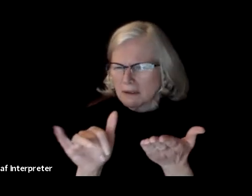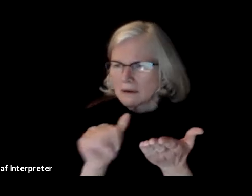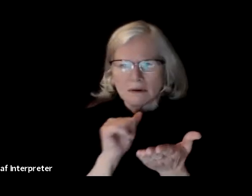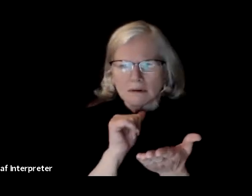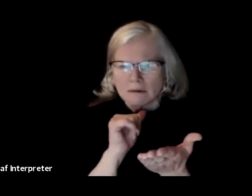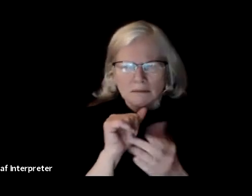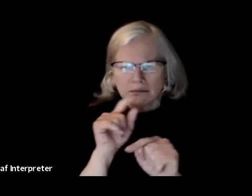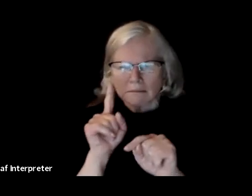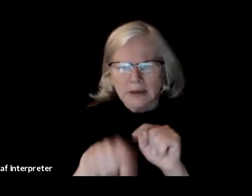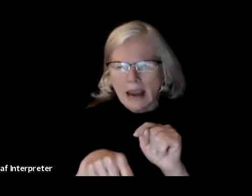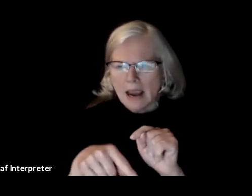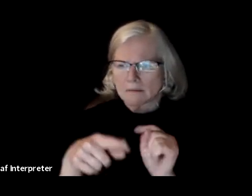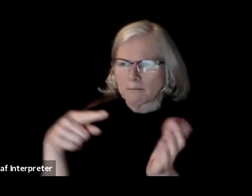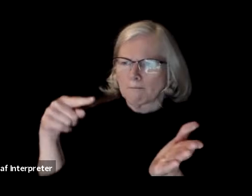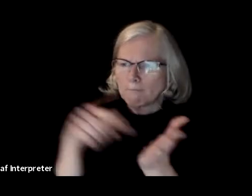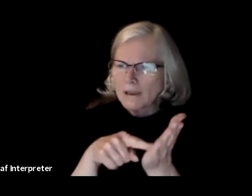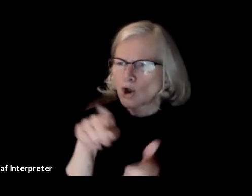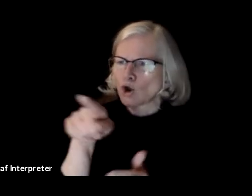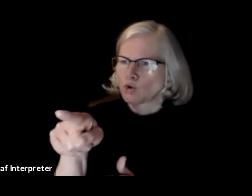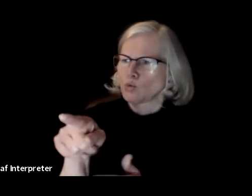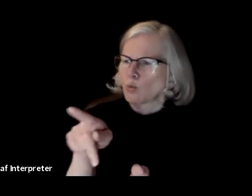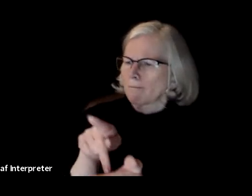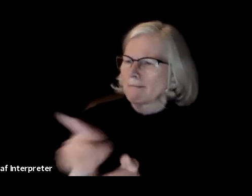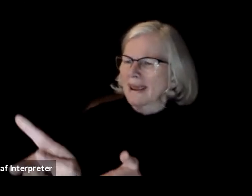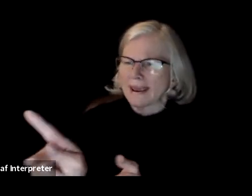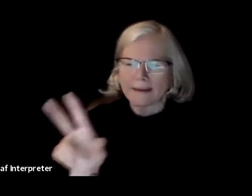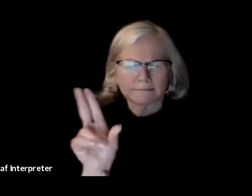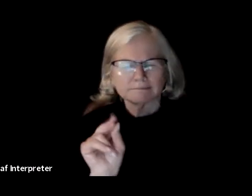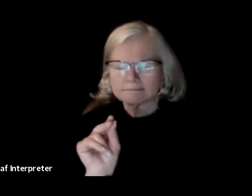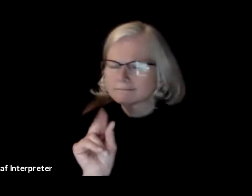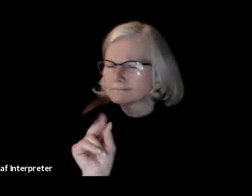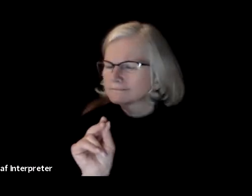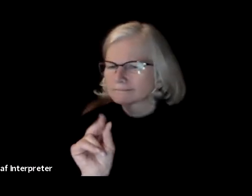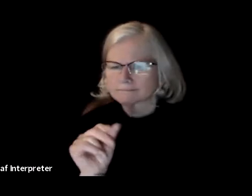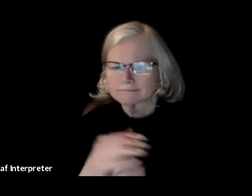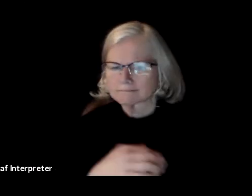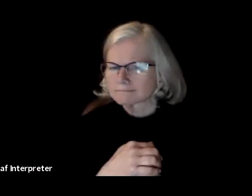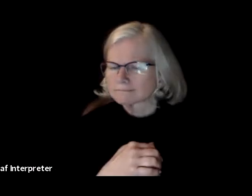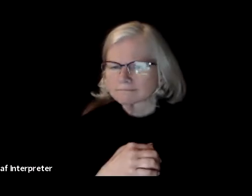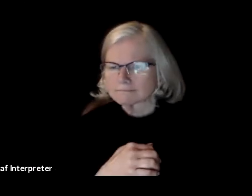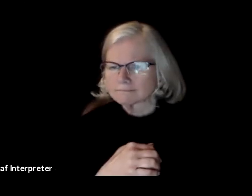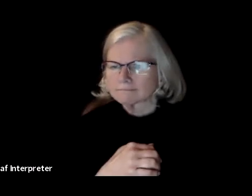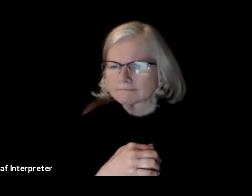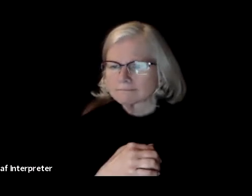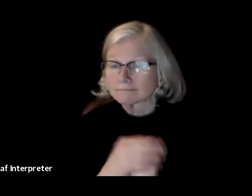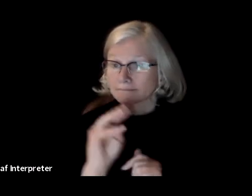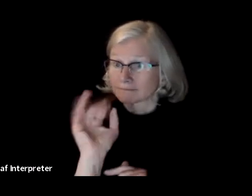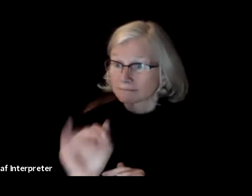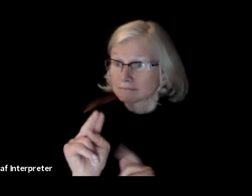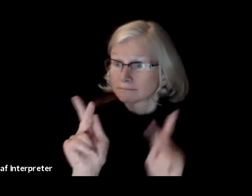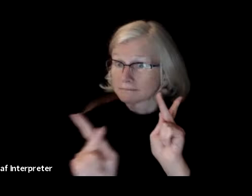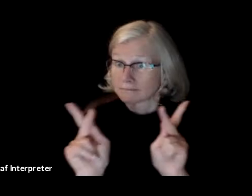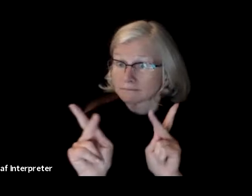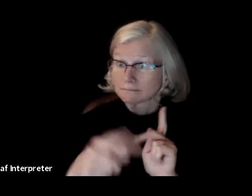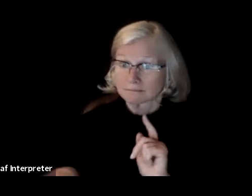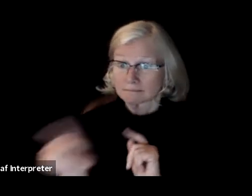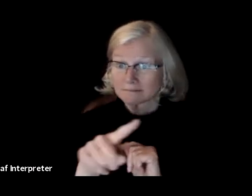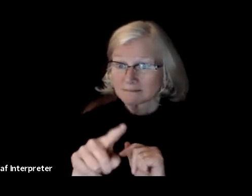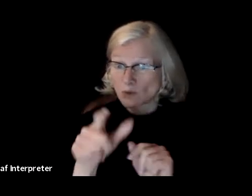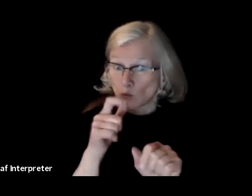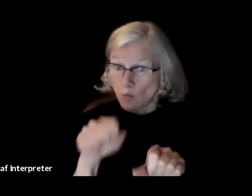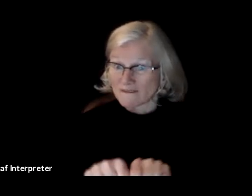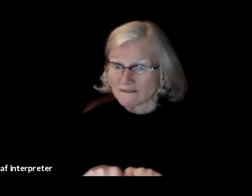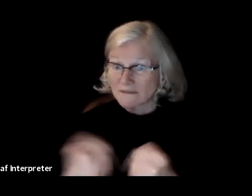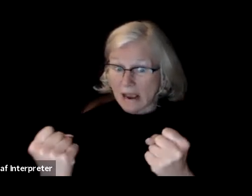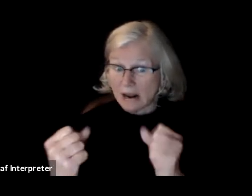something like that from the vaccine recipient. Any Minnesotans aware of any potential violations of these requirements are encouraged